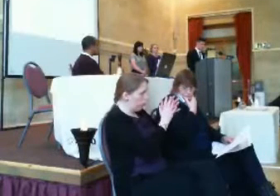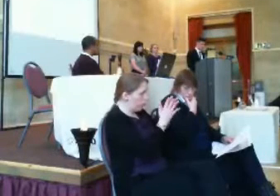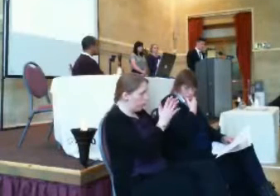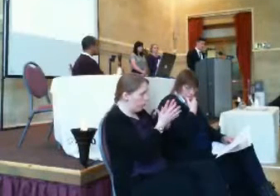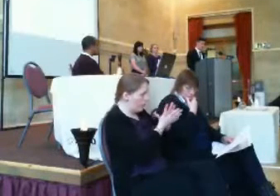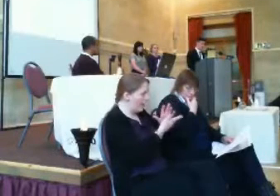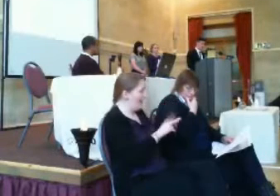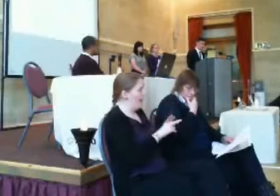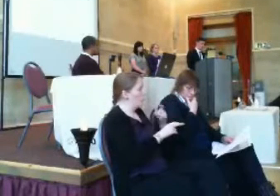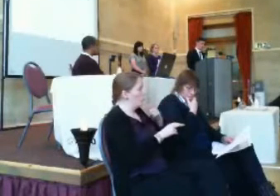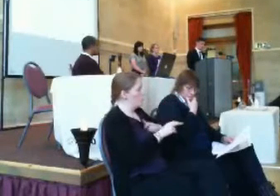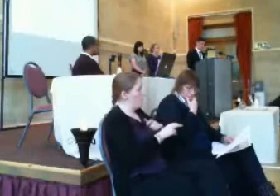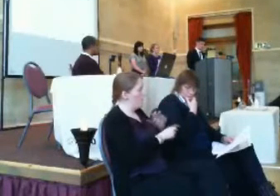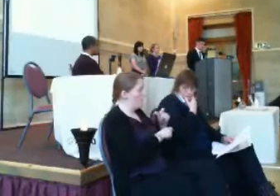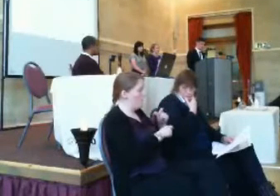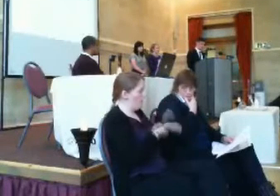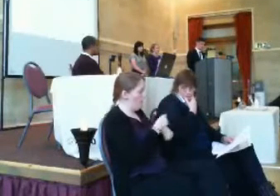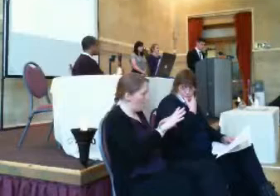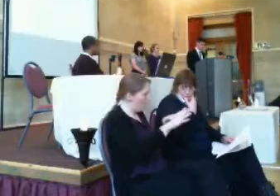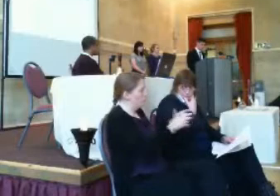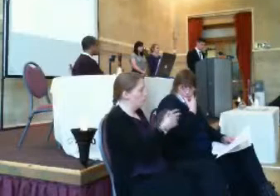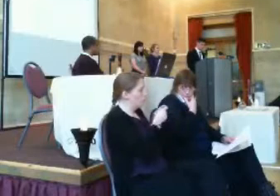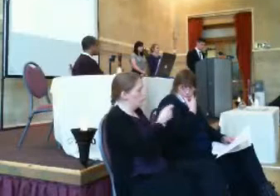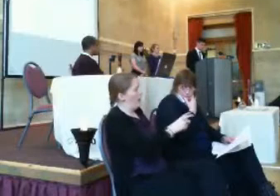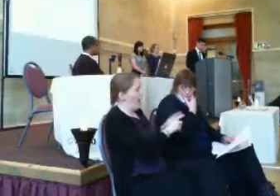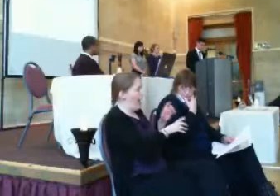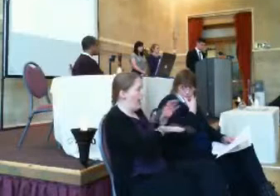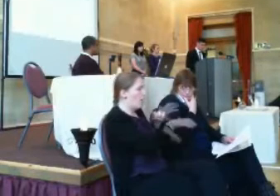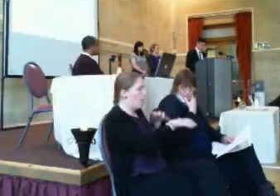are herded like animals behind barbed wire.